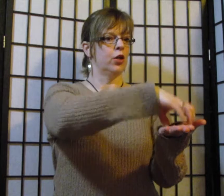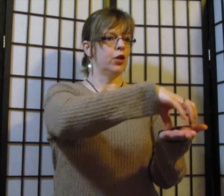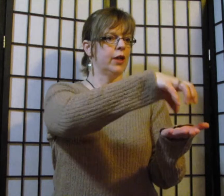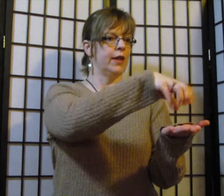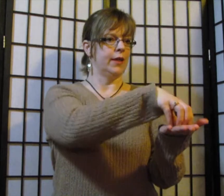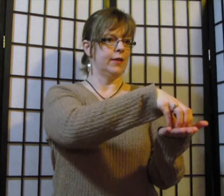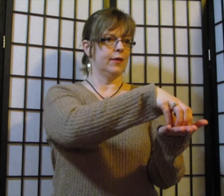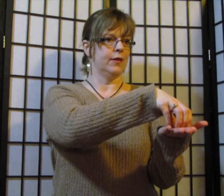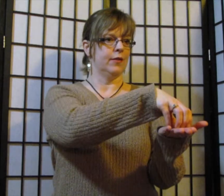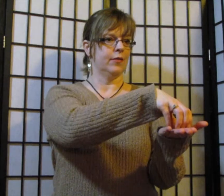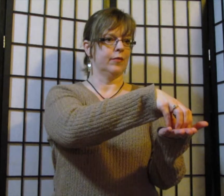Cookies.